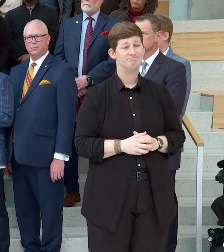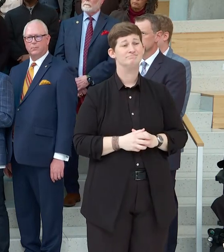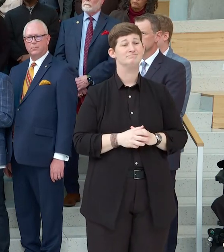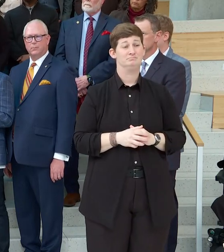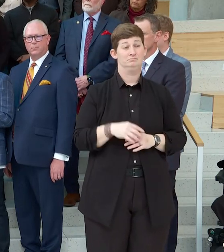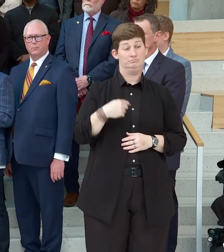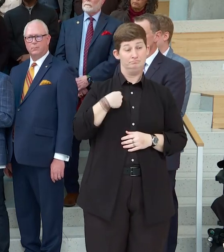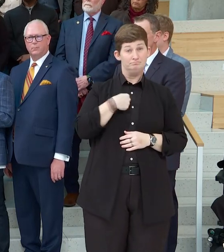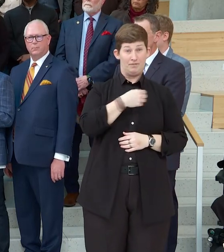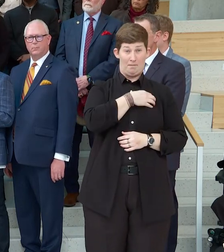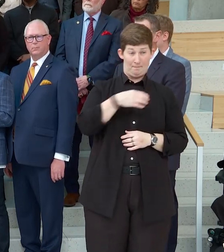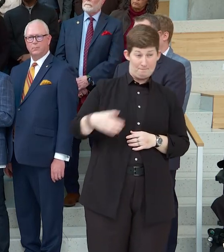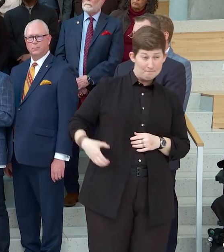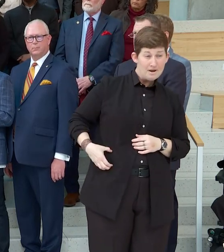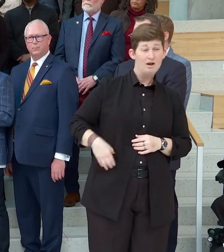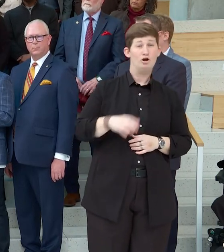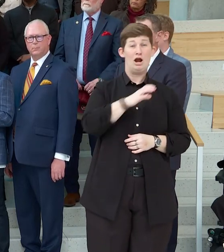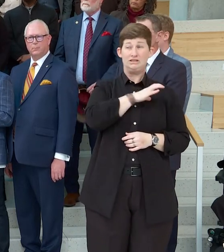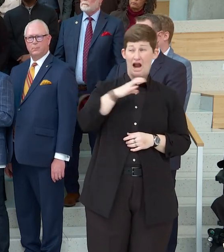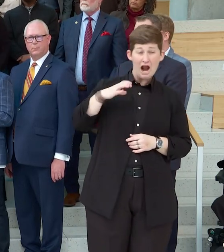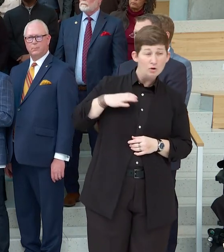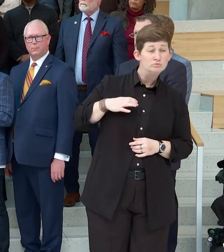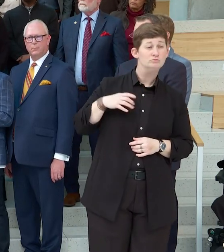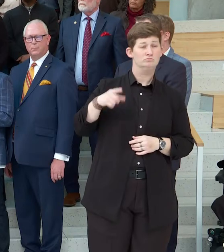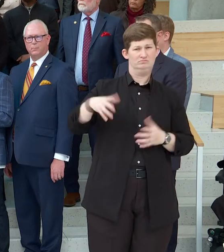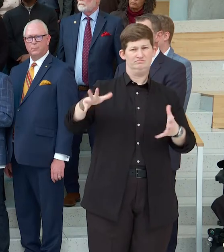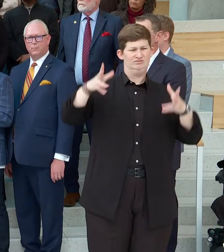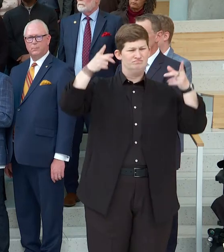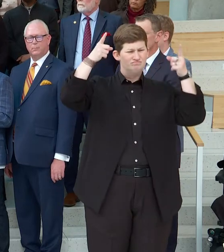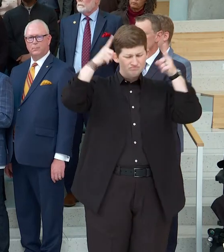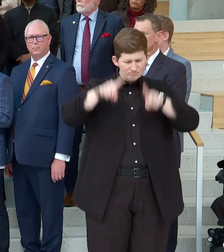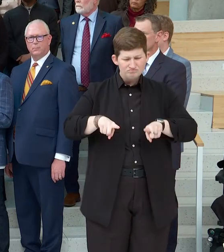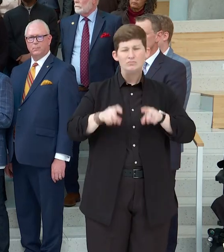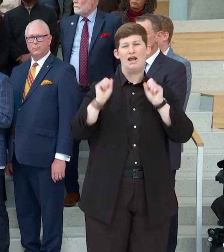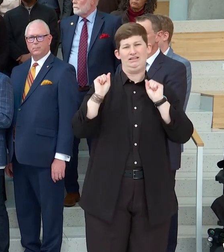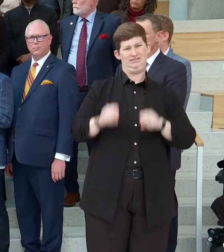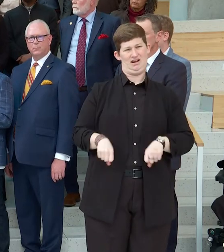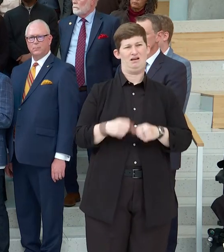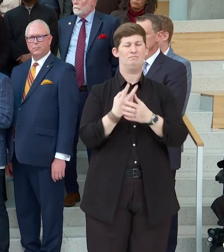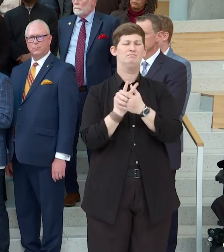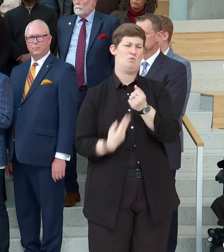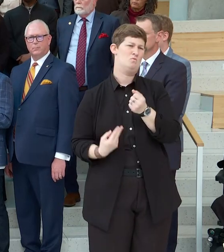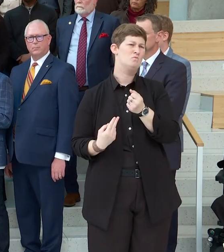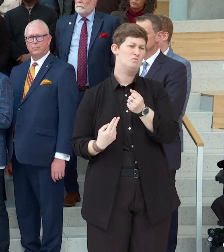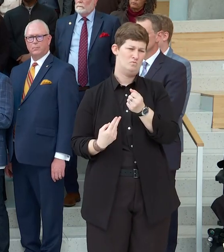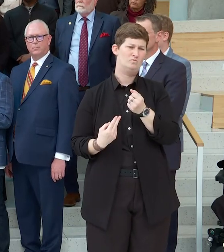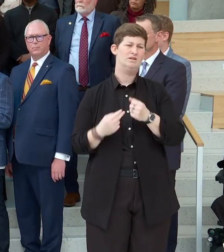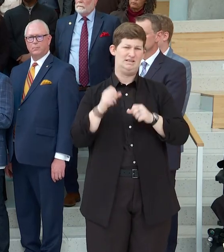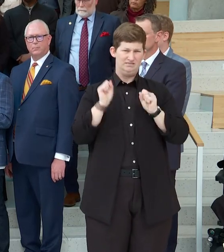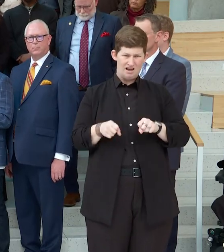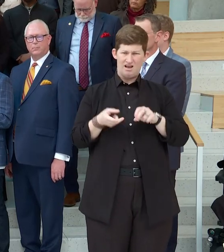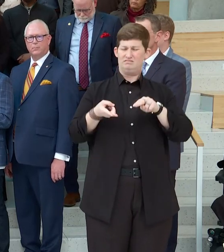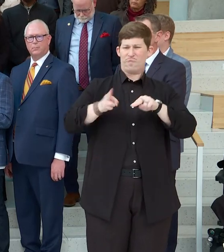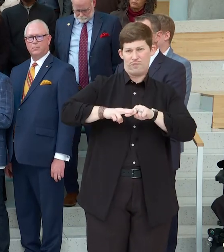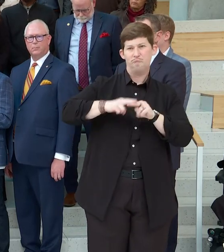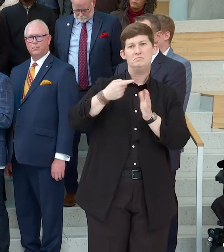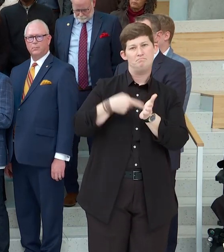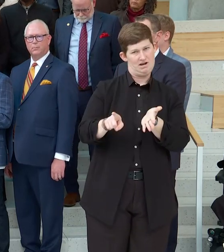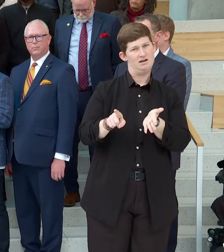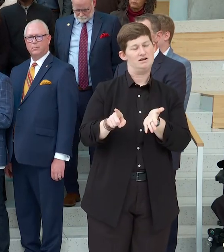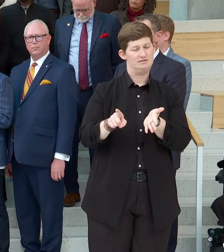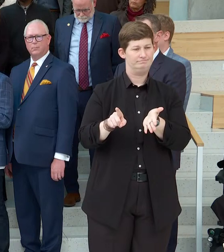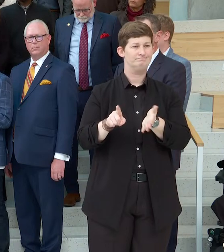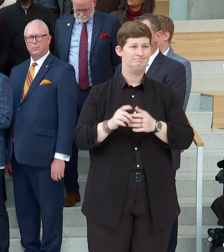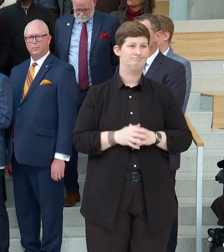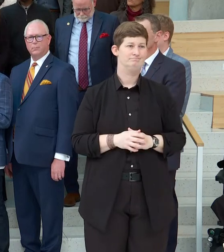mayor agree that we can increase the pay for drivers. This is doing it without listening to